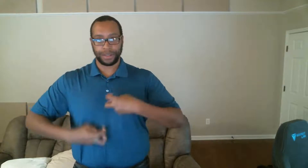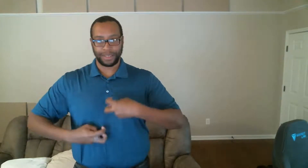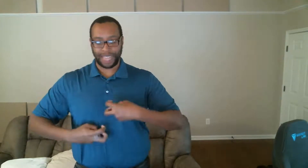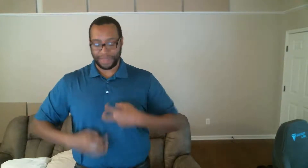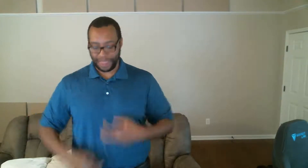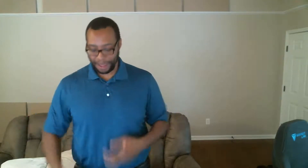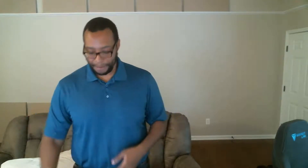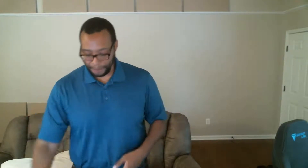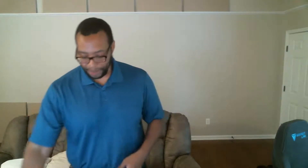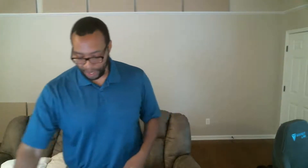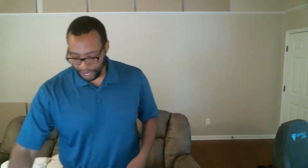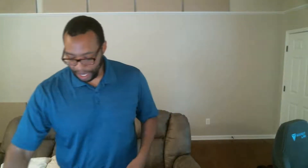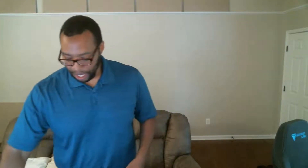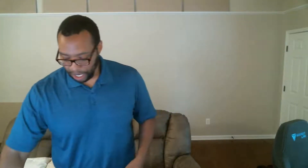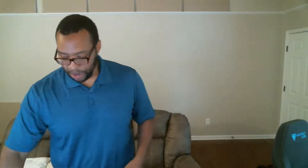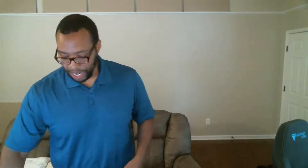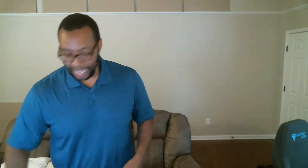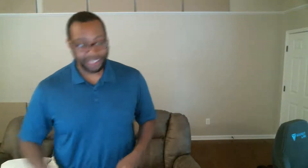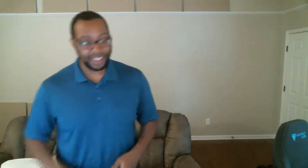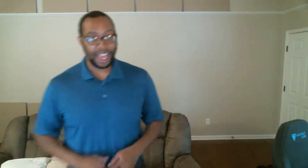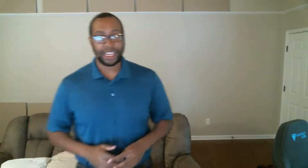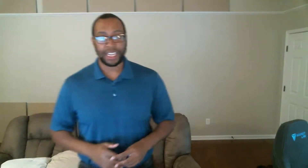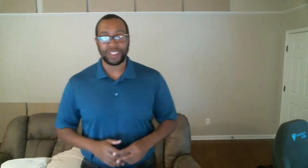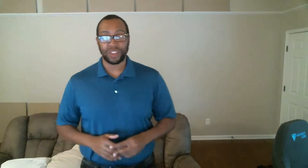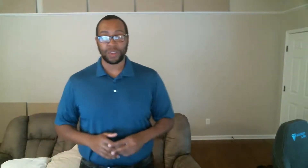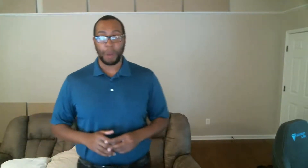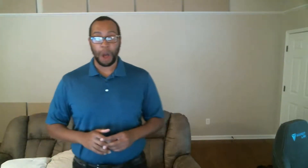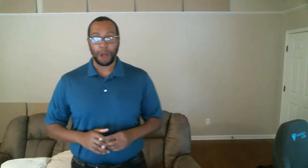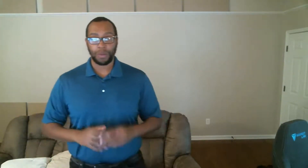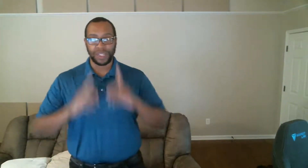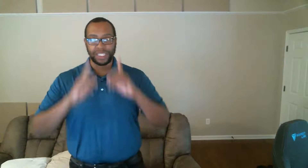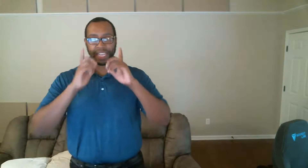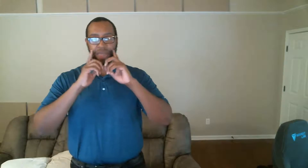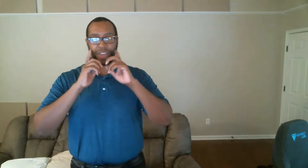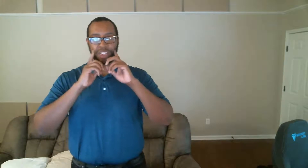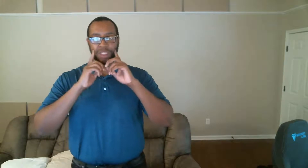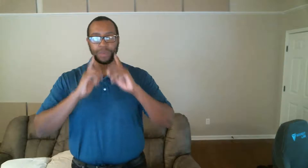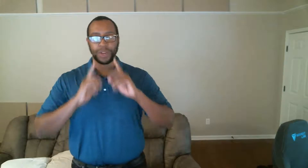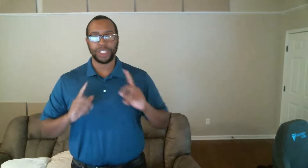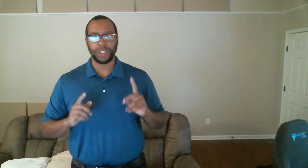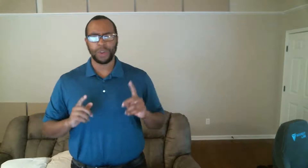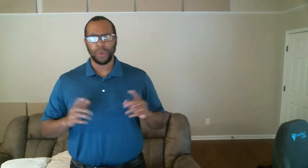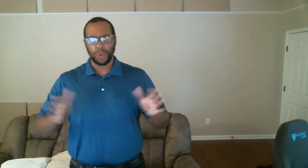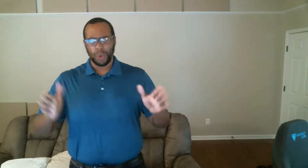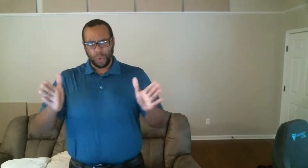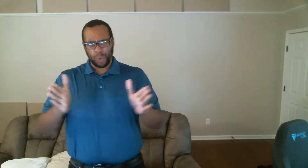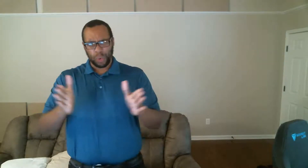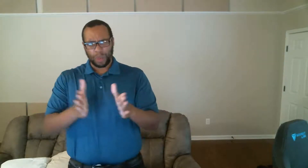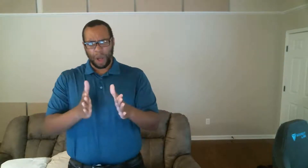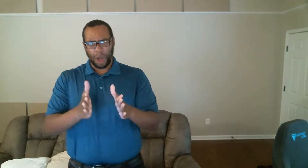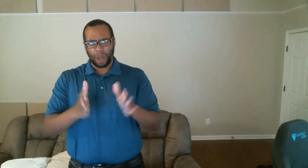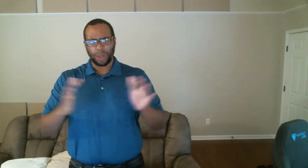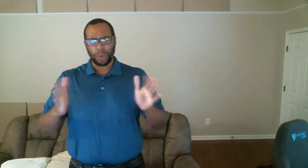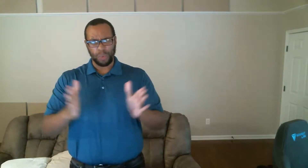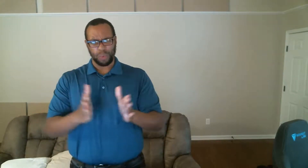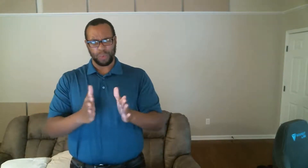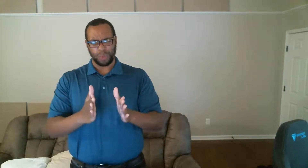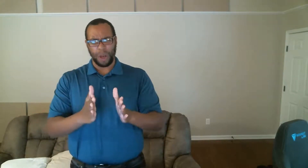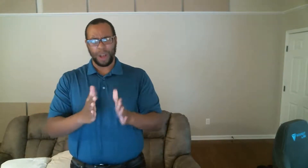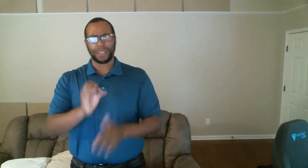Got that? Your next sign is small. Once again, facial expression, small. Small, if